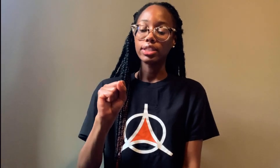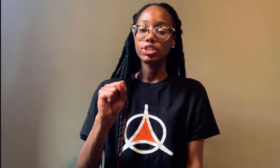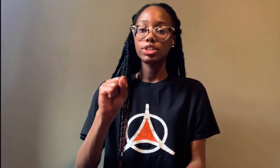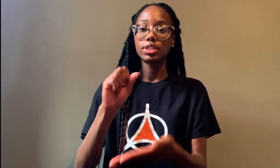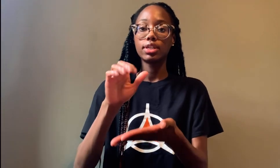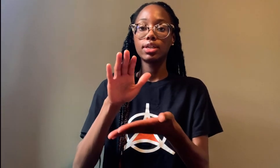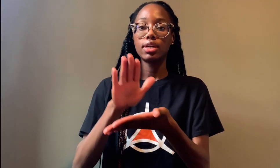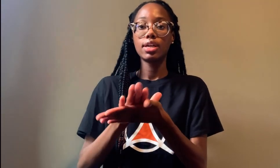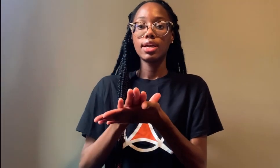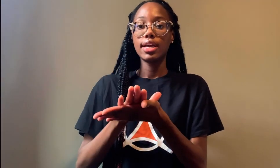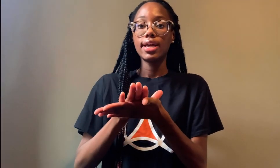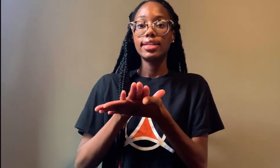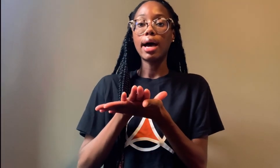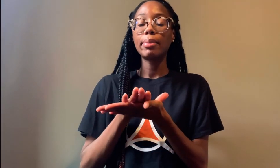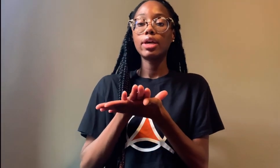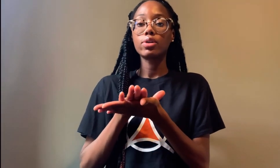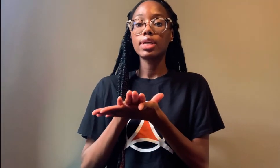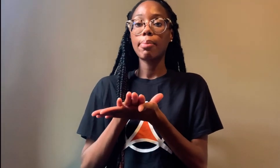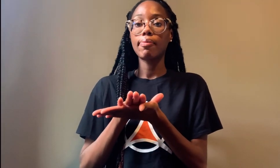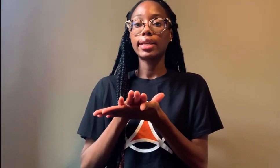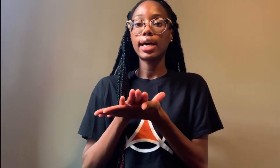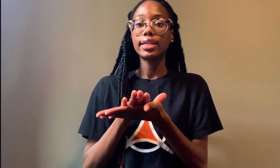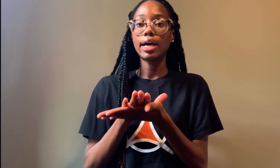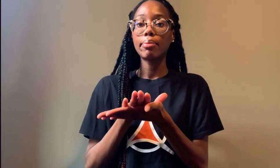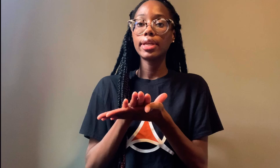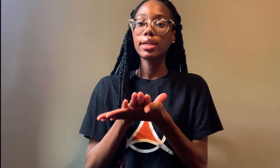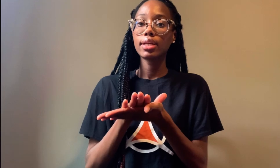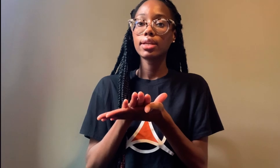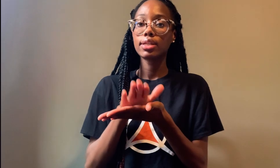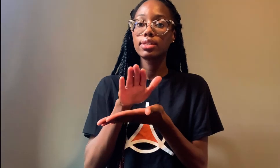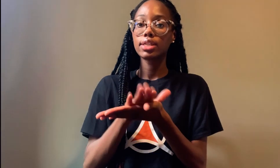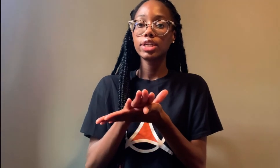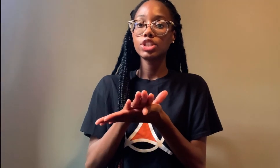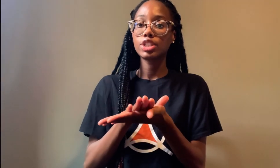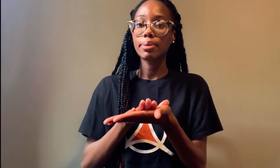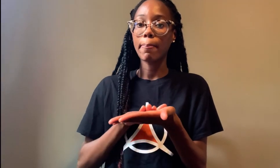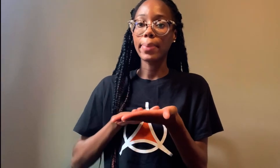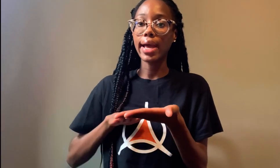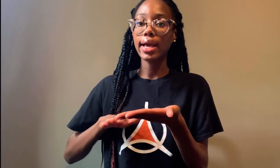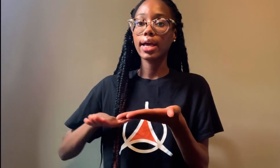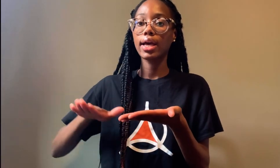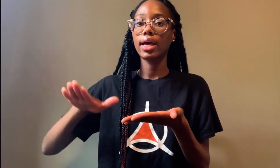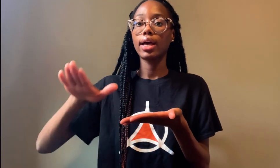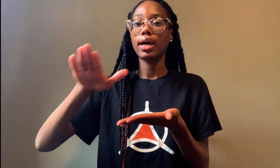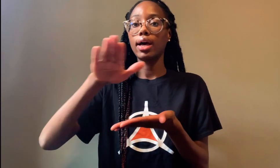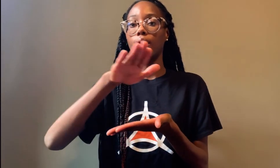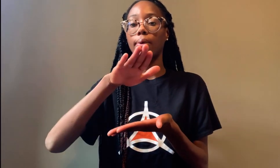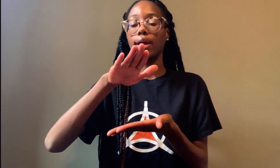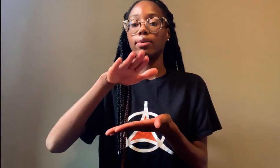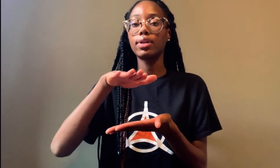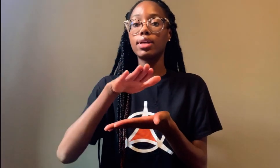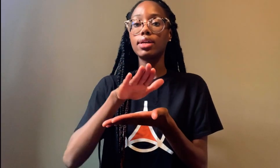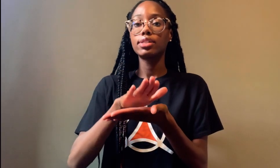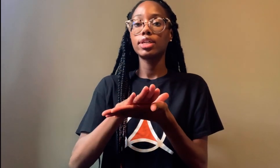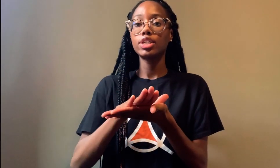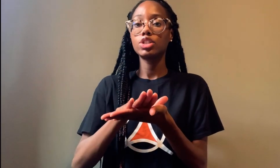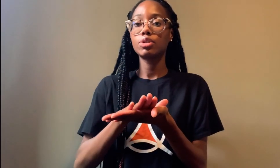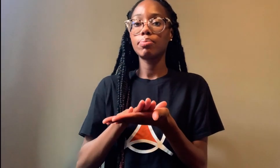college, dominant on top of my non-dominant, touch, back, around. Touch,